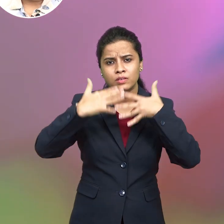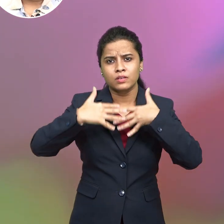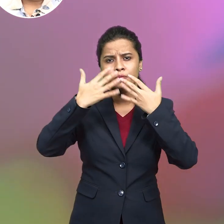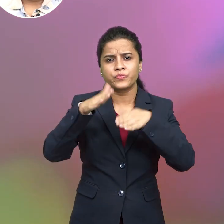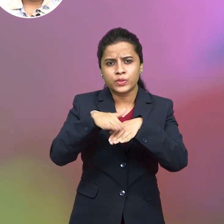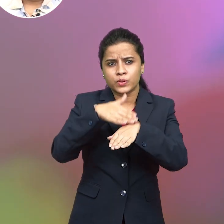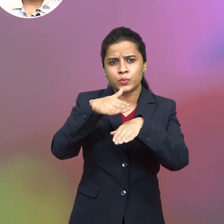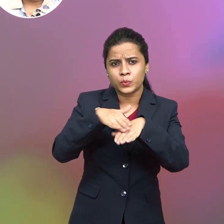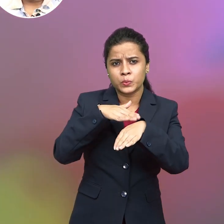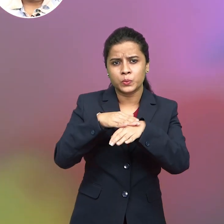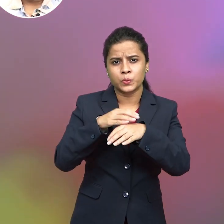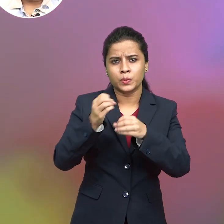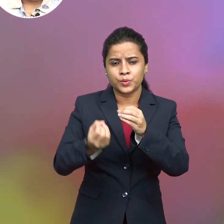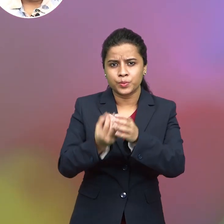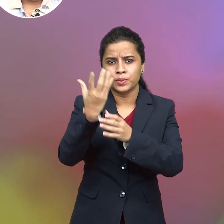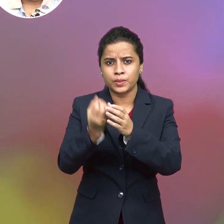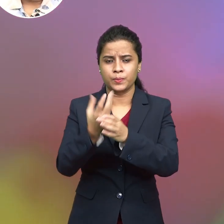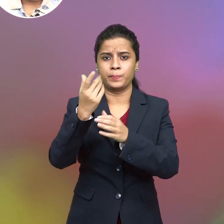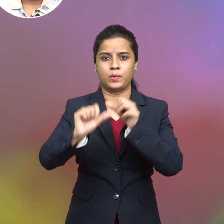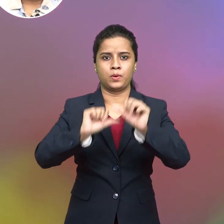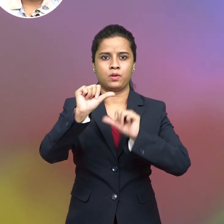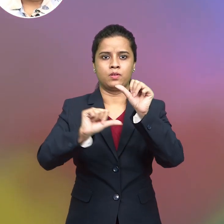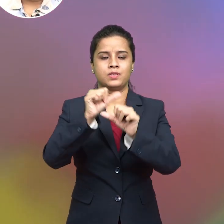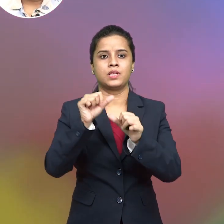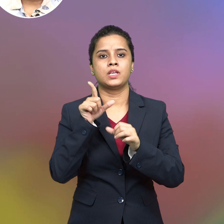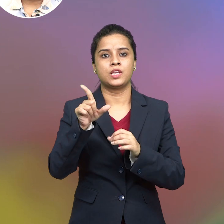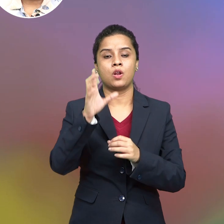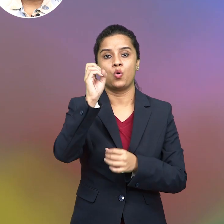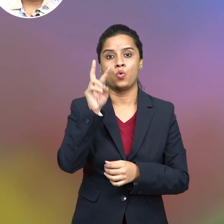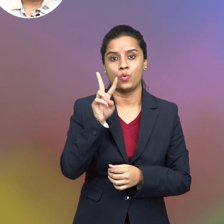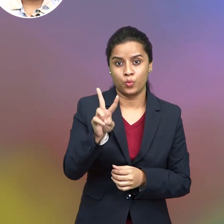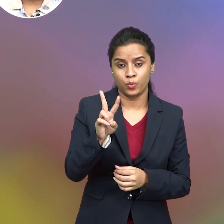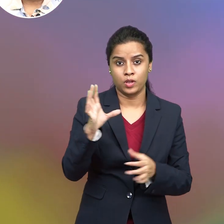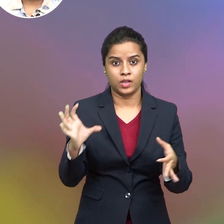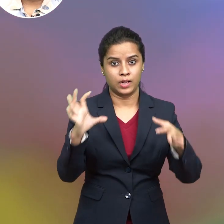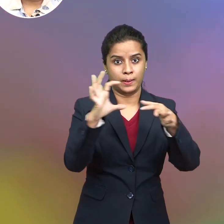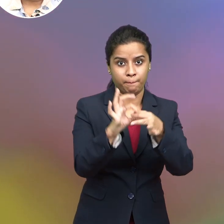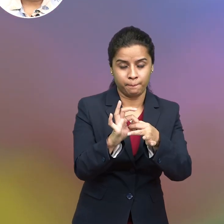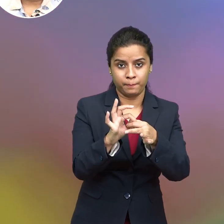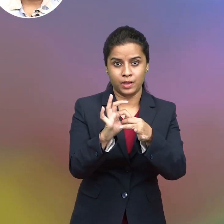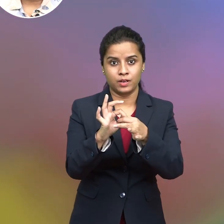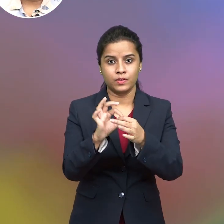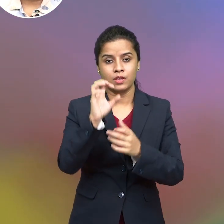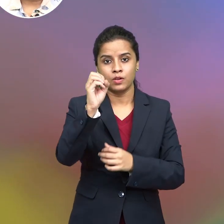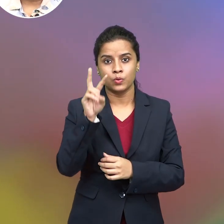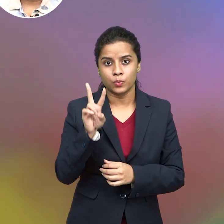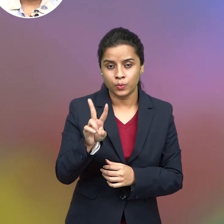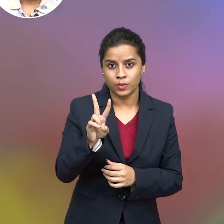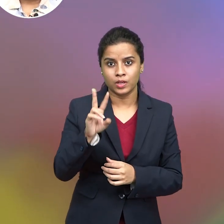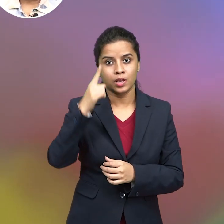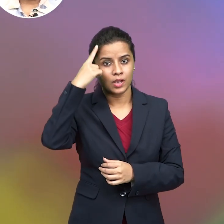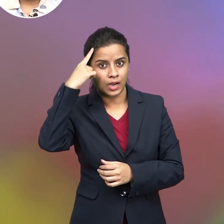combustion process, and here oxygen not only combines with carbon but